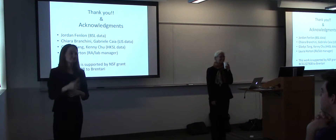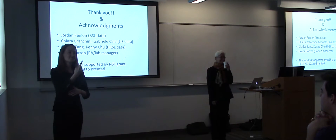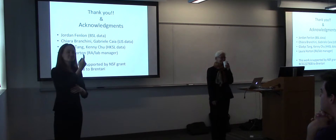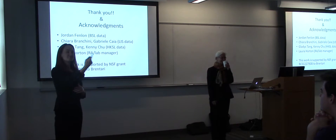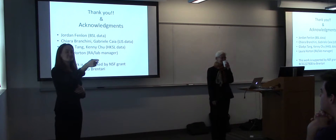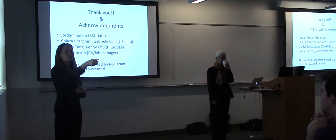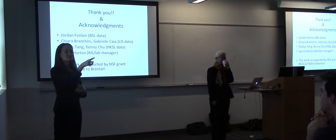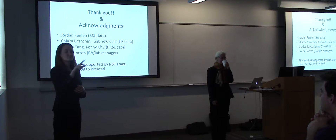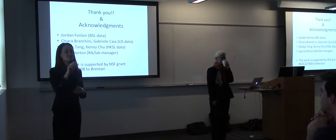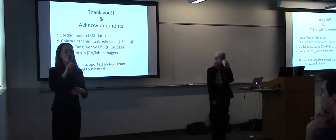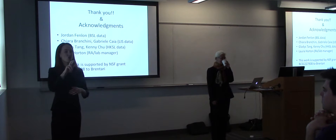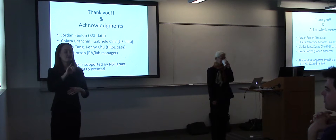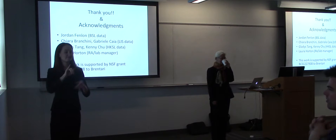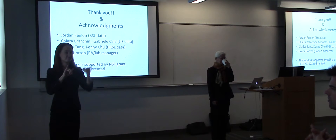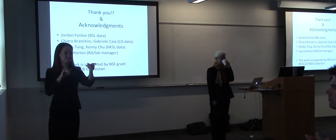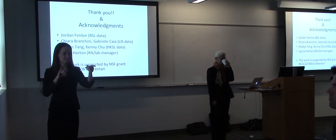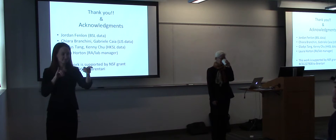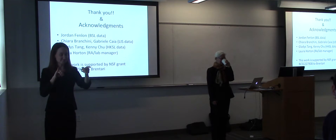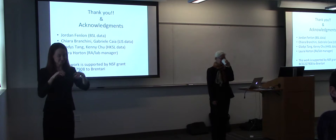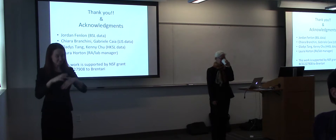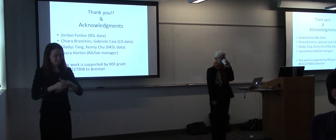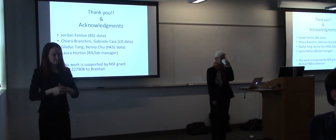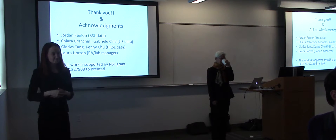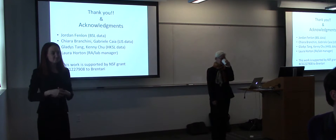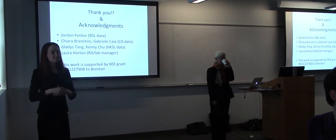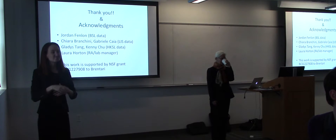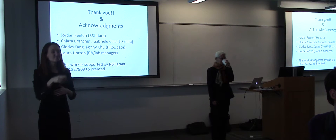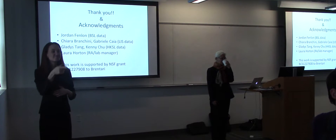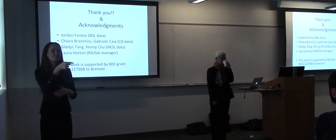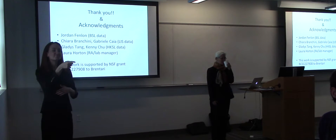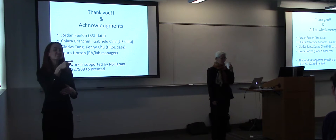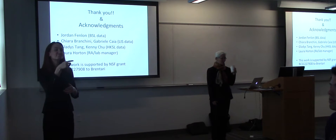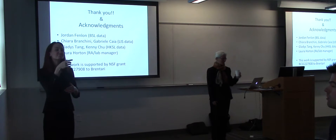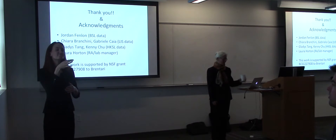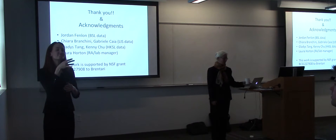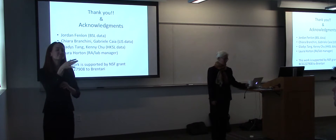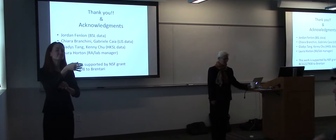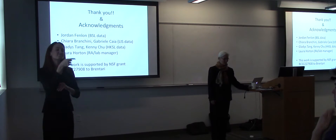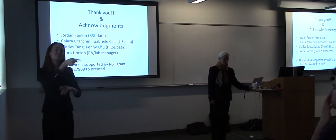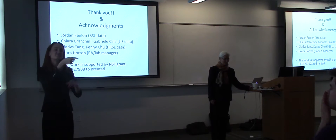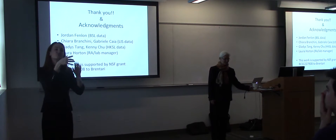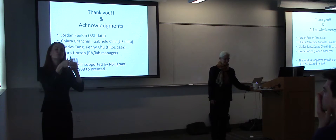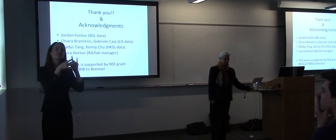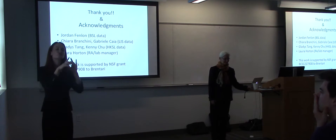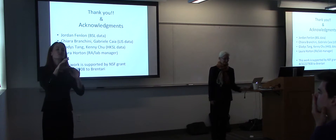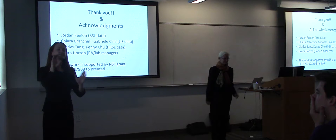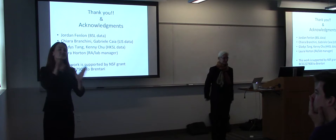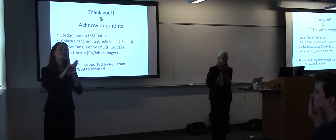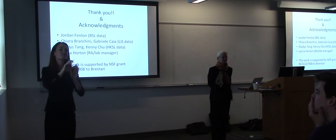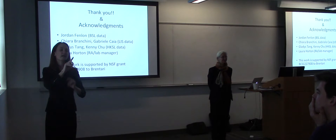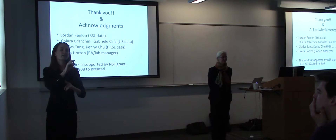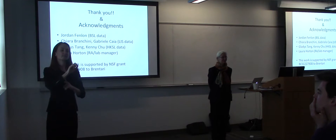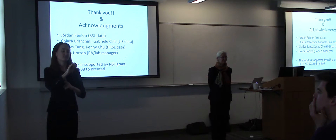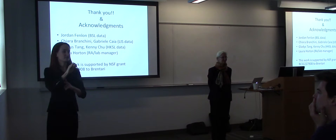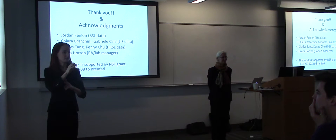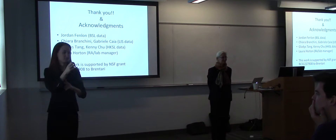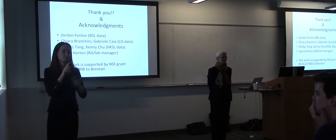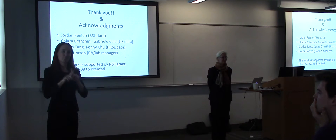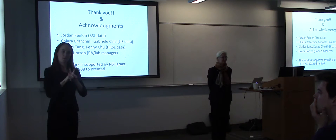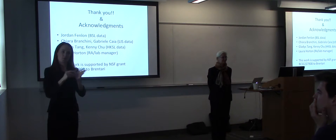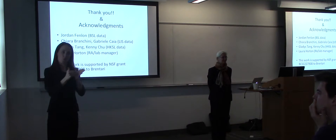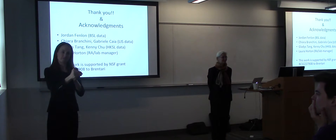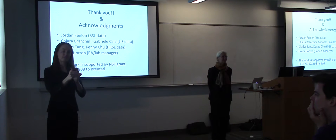Yes? I think that it's interesting to think about the, you mentioned iconicity several times, and to think about how there's also a question in